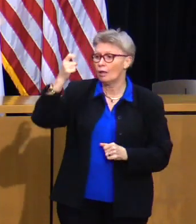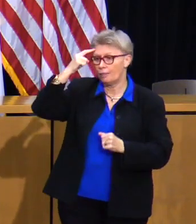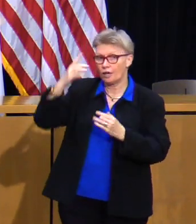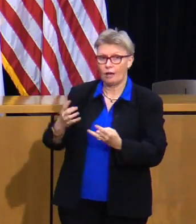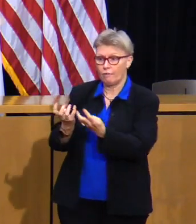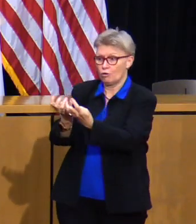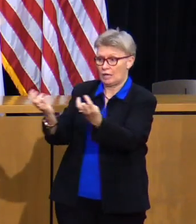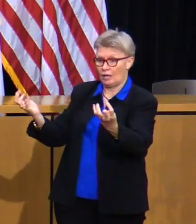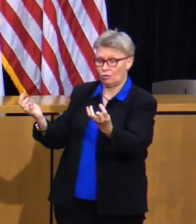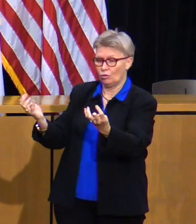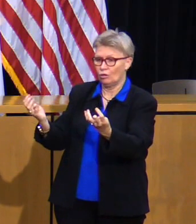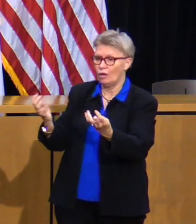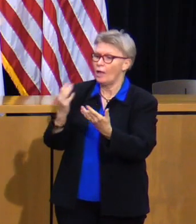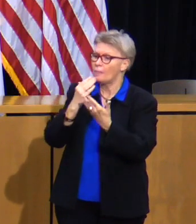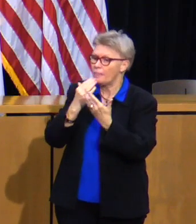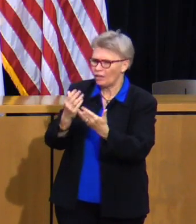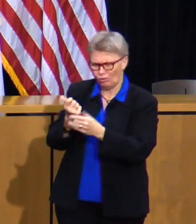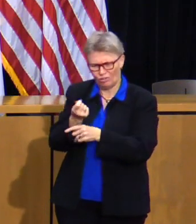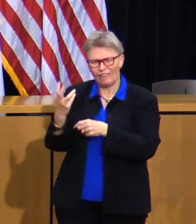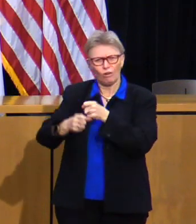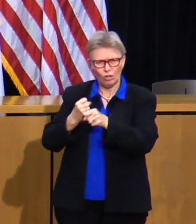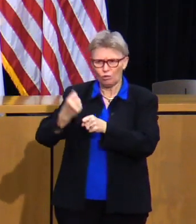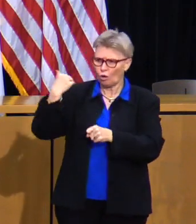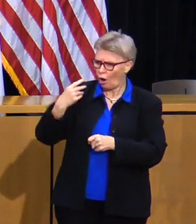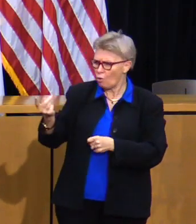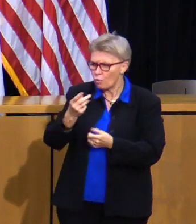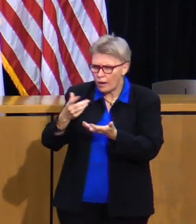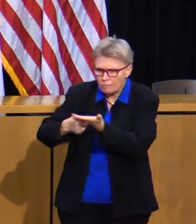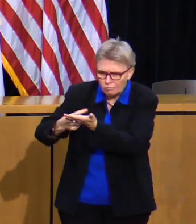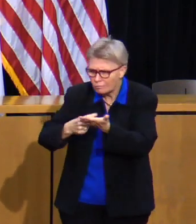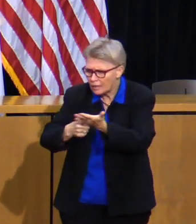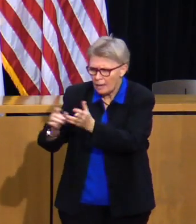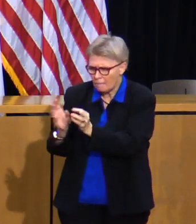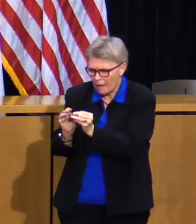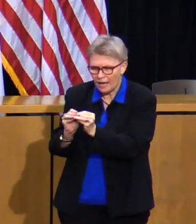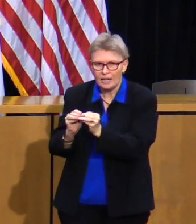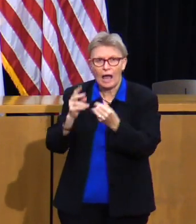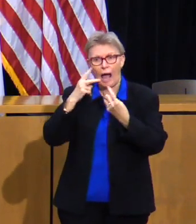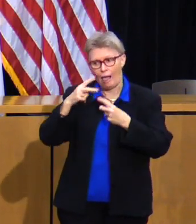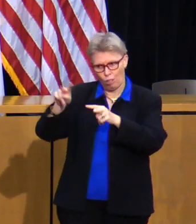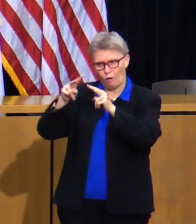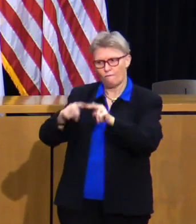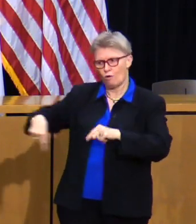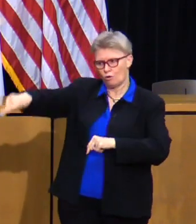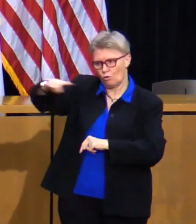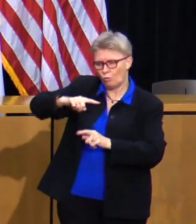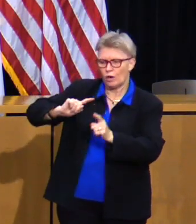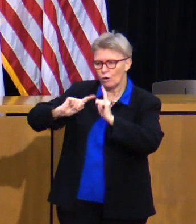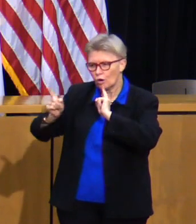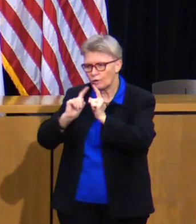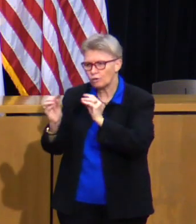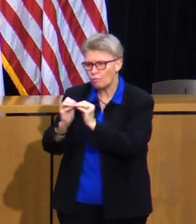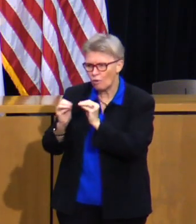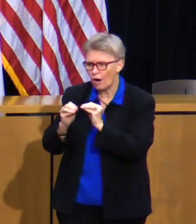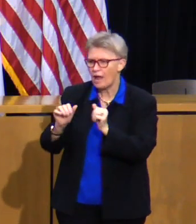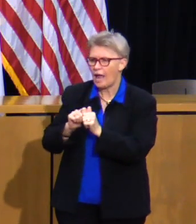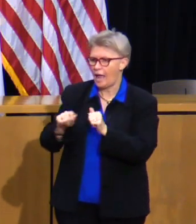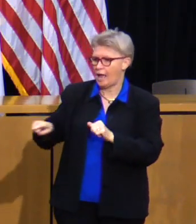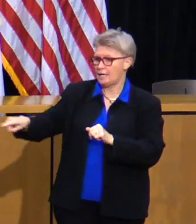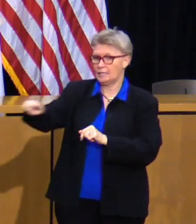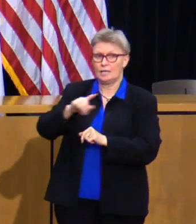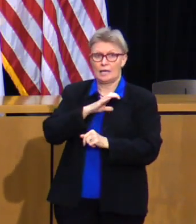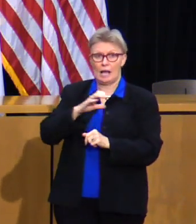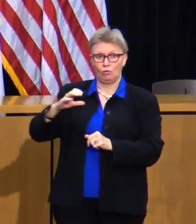for taking the time to meet with me several years ago. I look forward to our continued conversations as you endeavor to perform